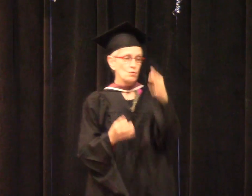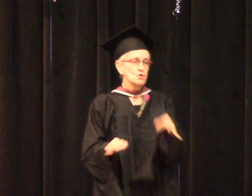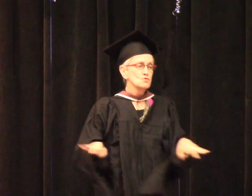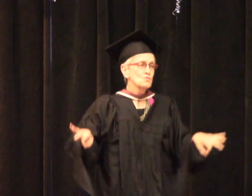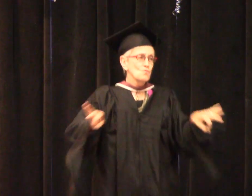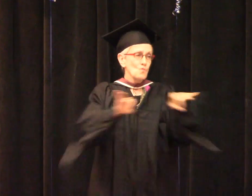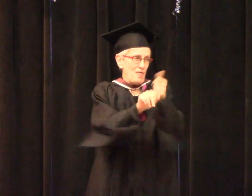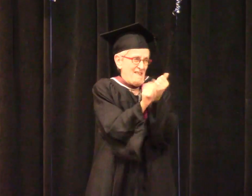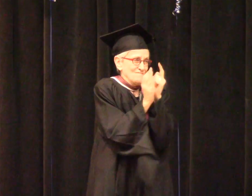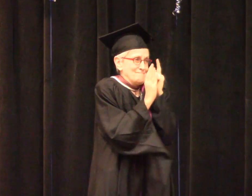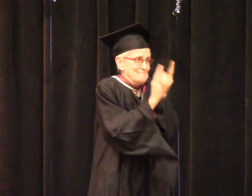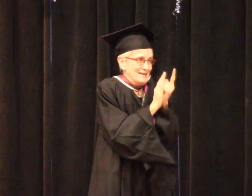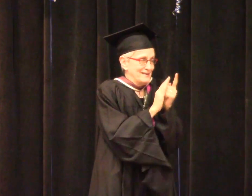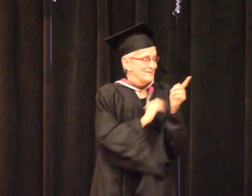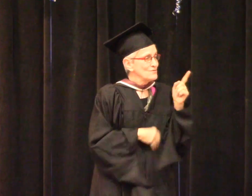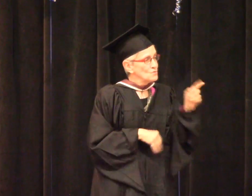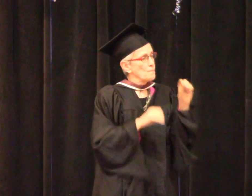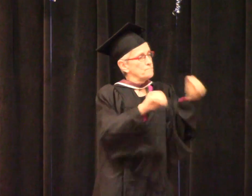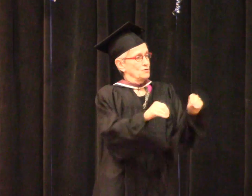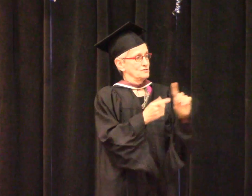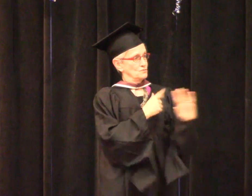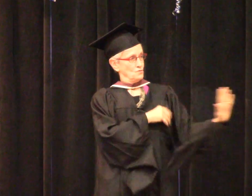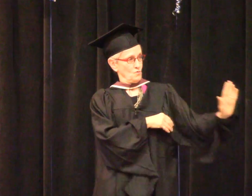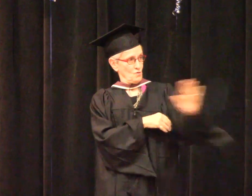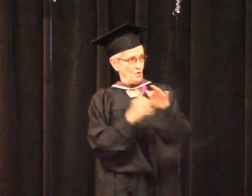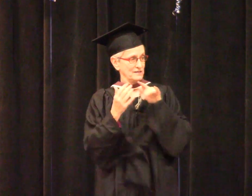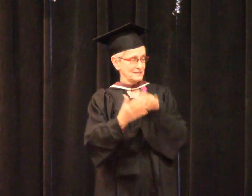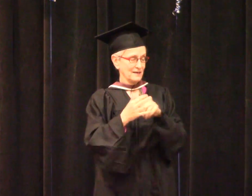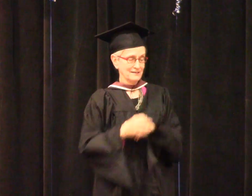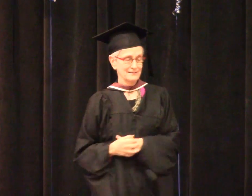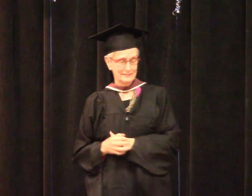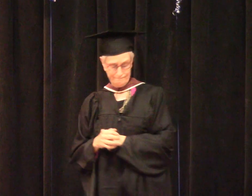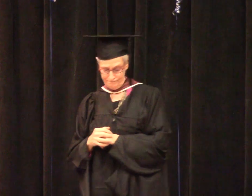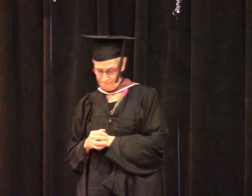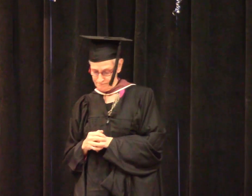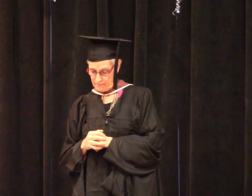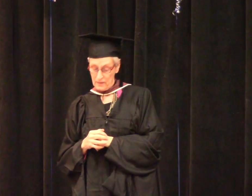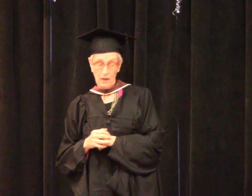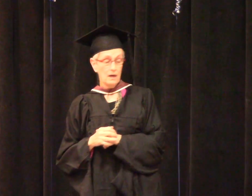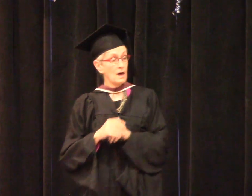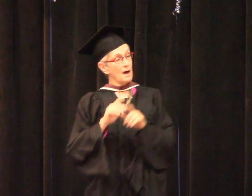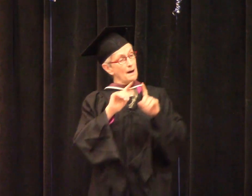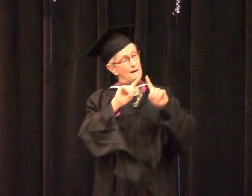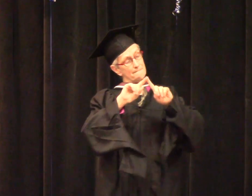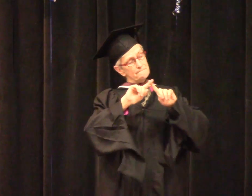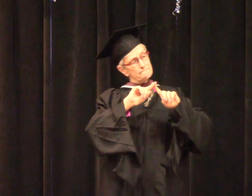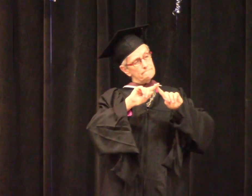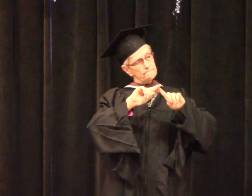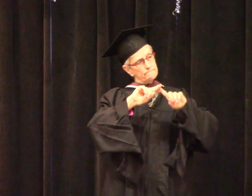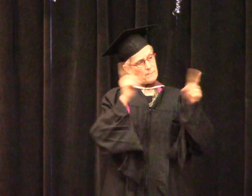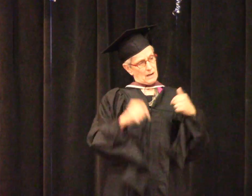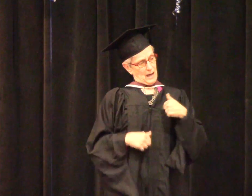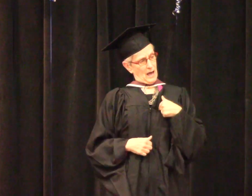so. But I think what's important is that you have gotten to this point.